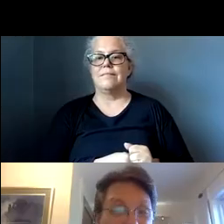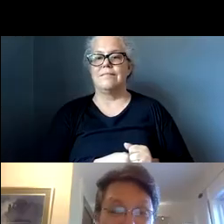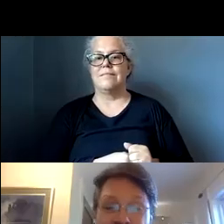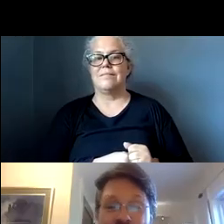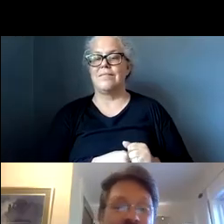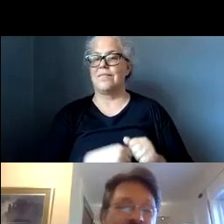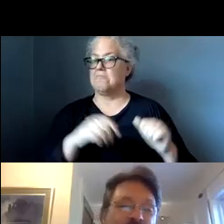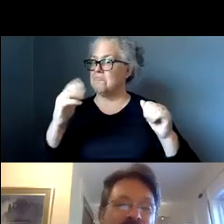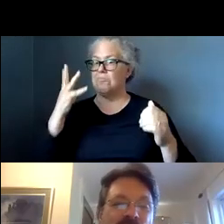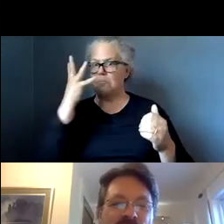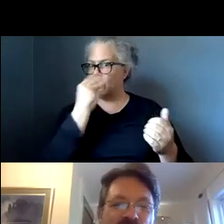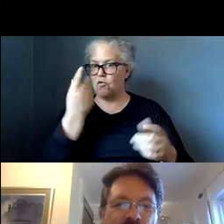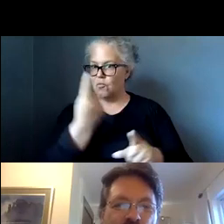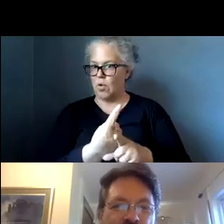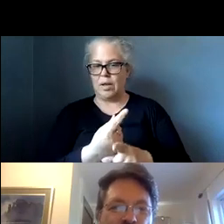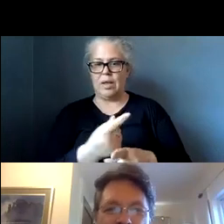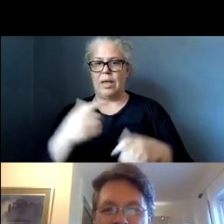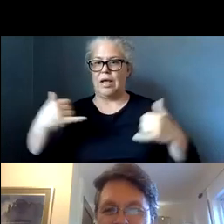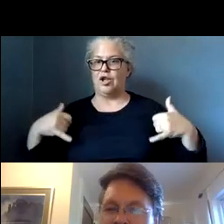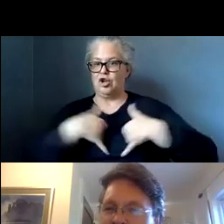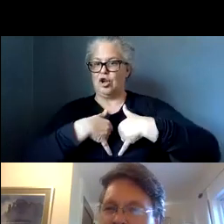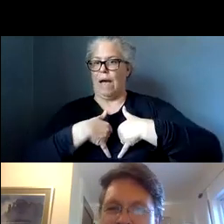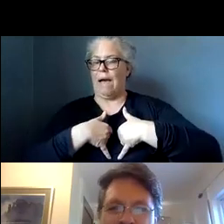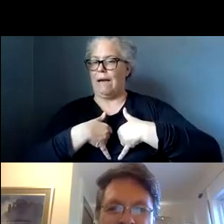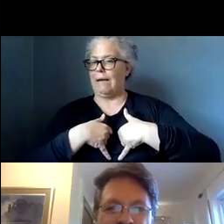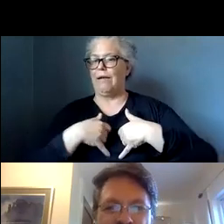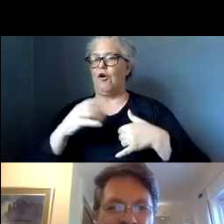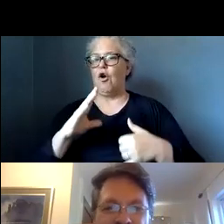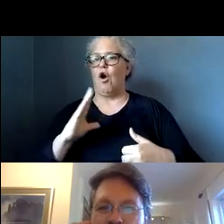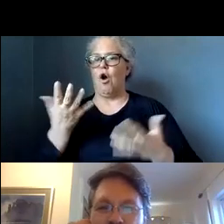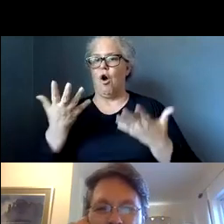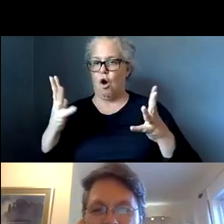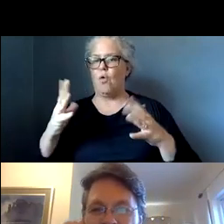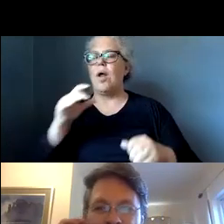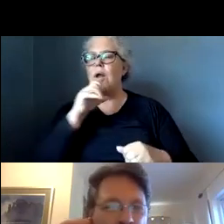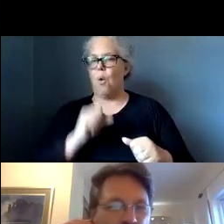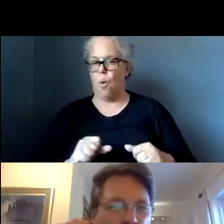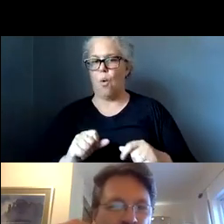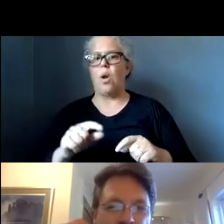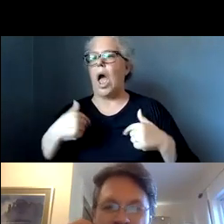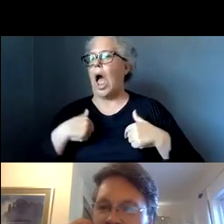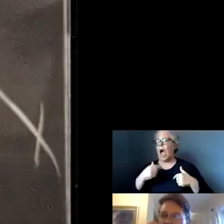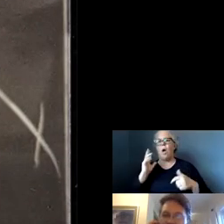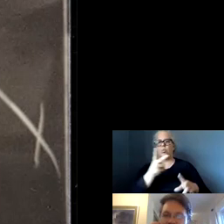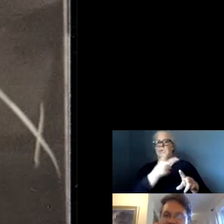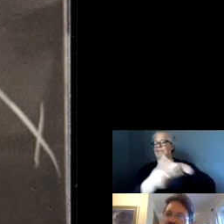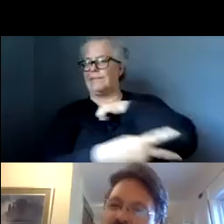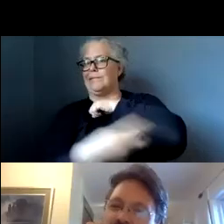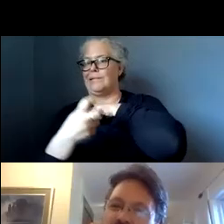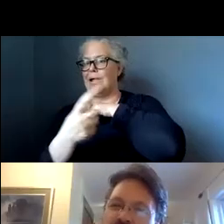It's magnificent, right? I suspect that that jacket was already vintage when the picture was taken, and I would wear it in a heartbeat if he'd lend it